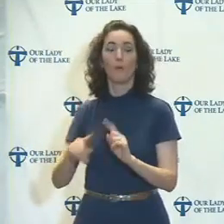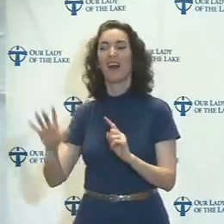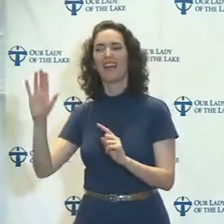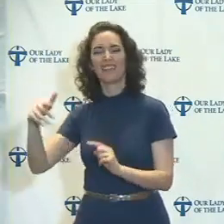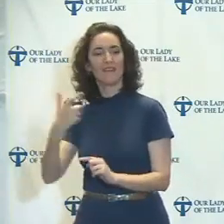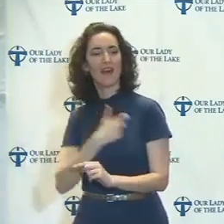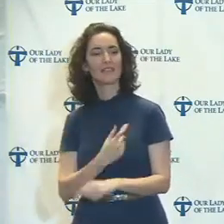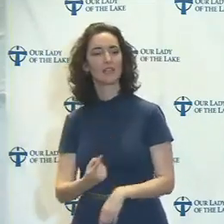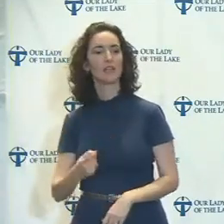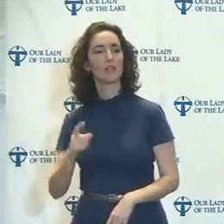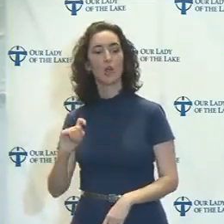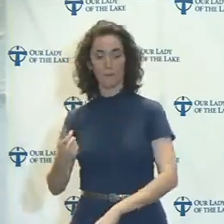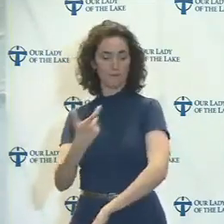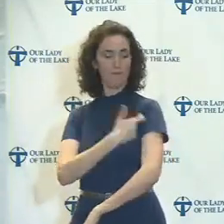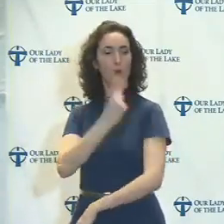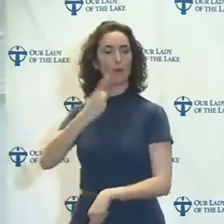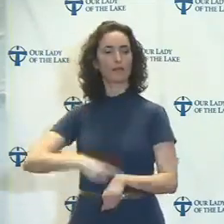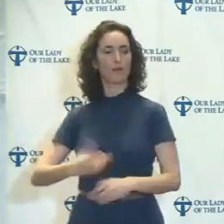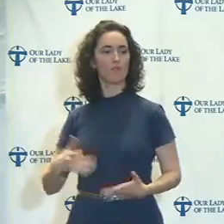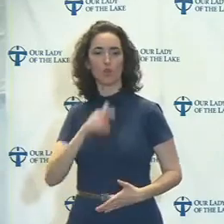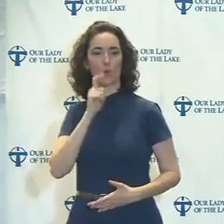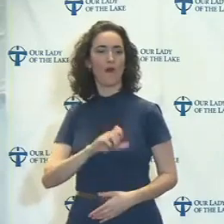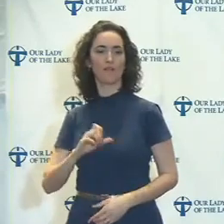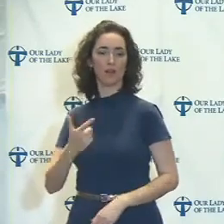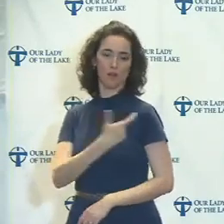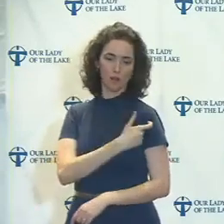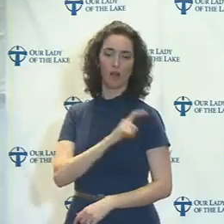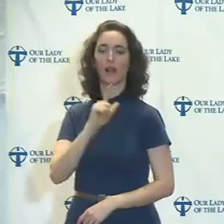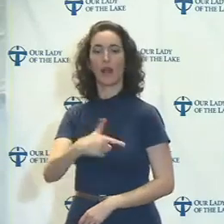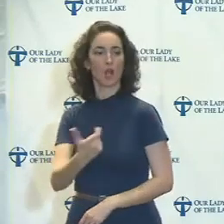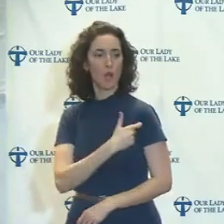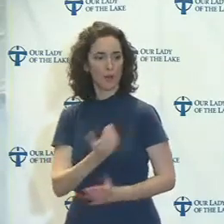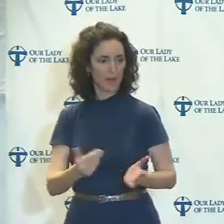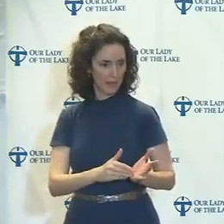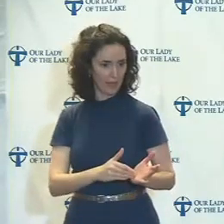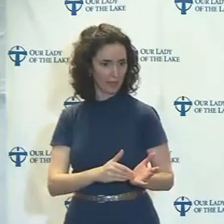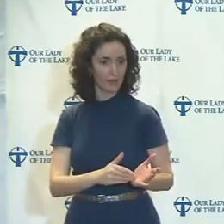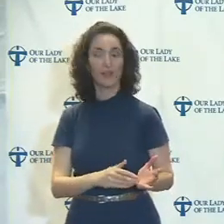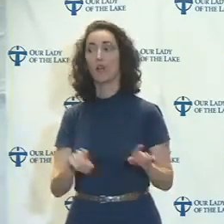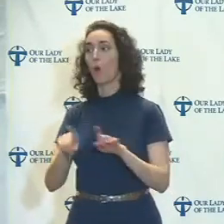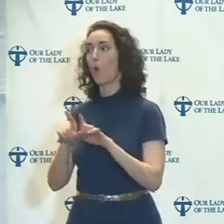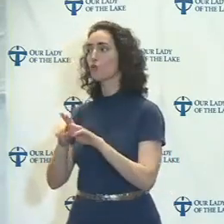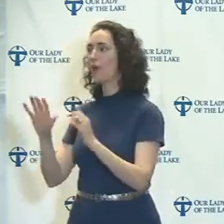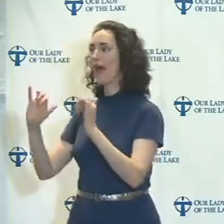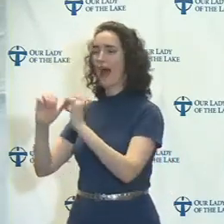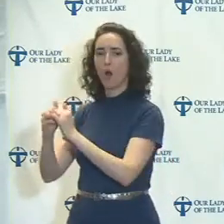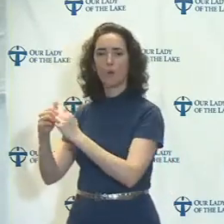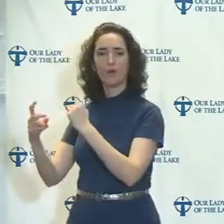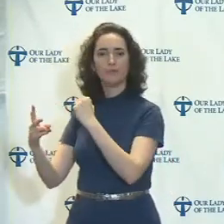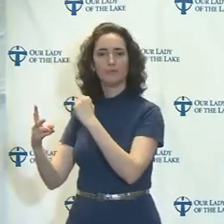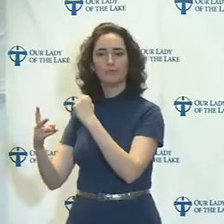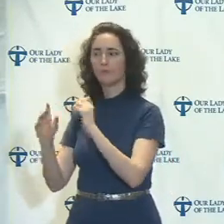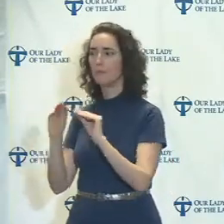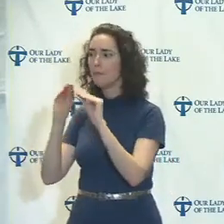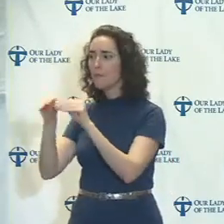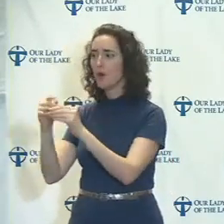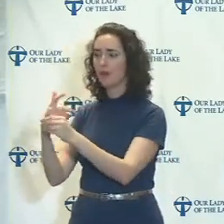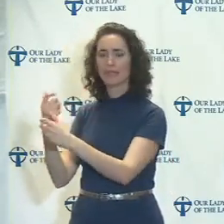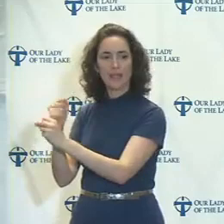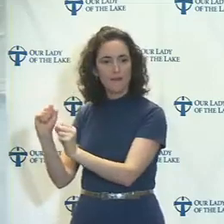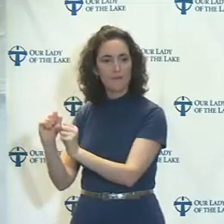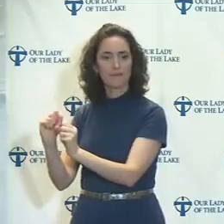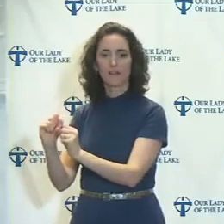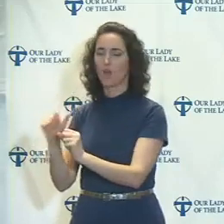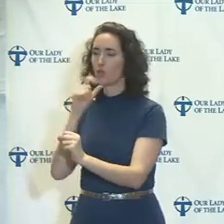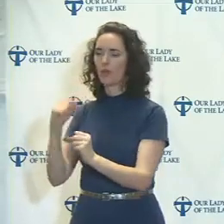single-dose vaccine, and the storage requirements are less onerous, if you will, with respect to cold storage.